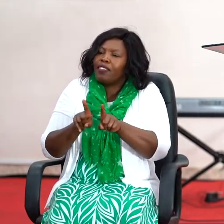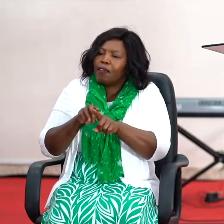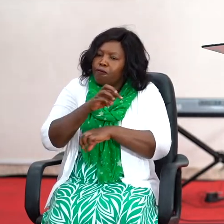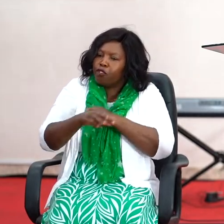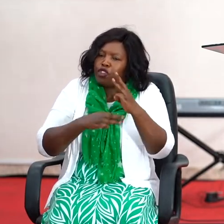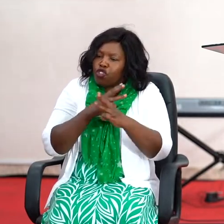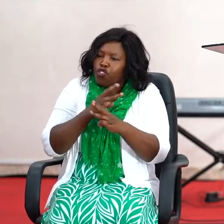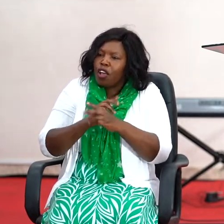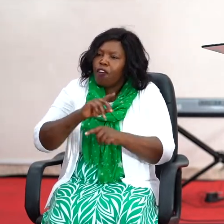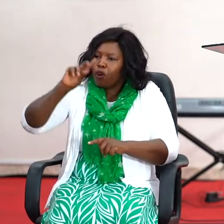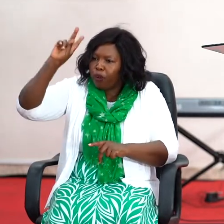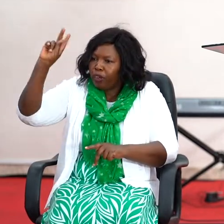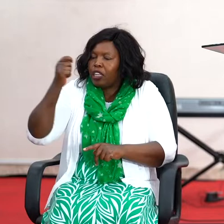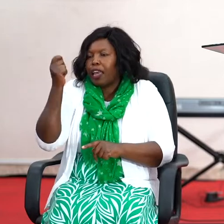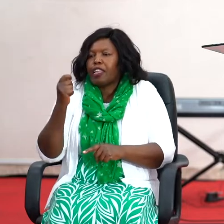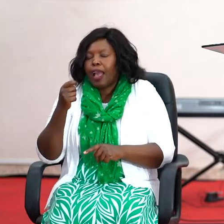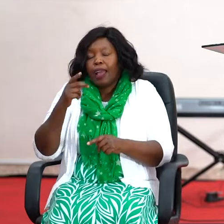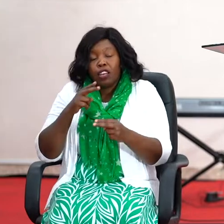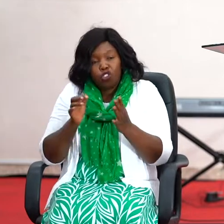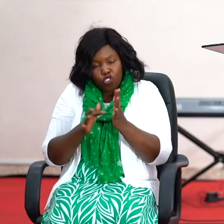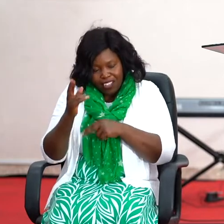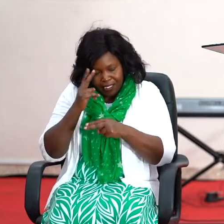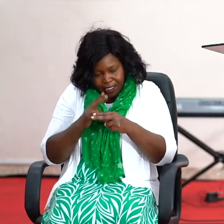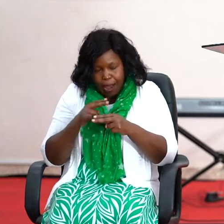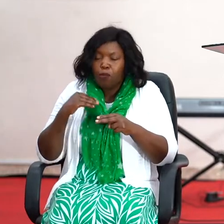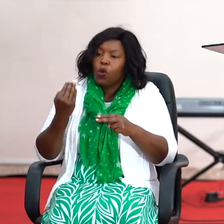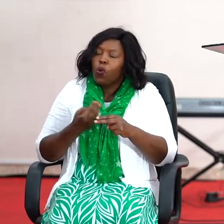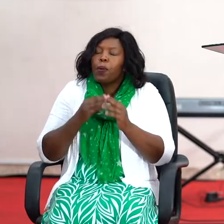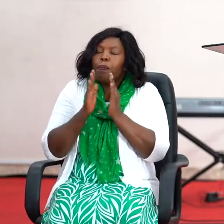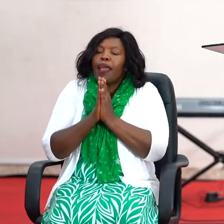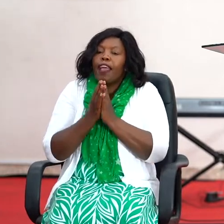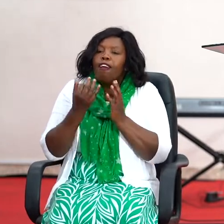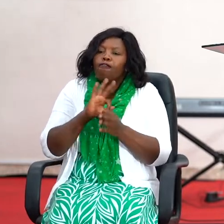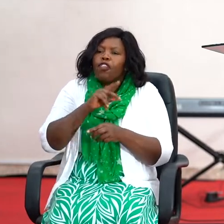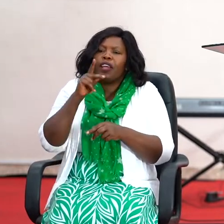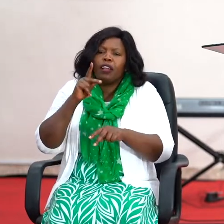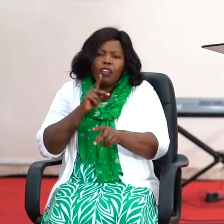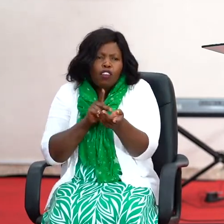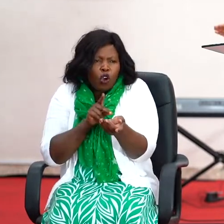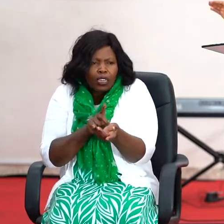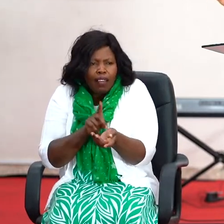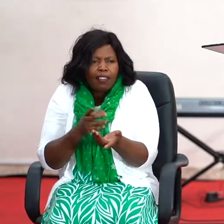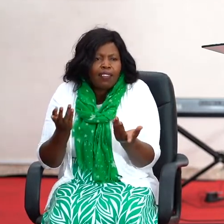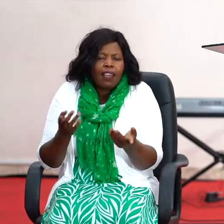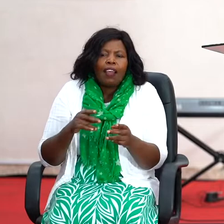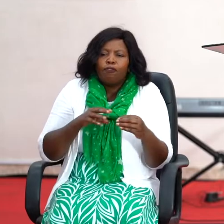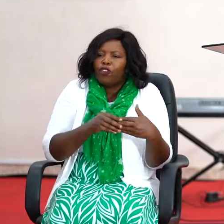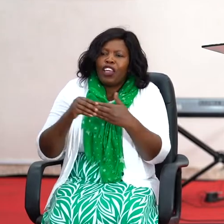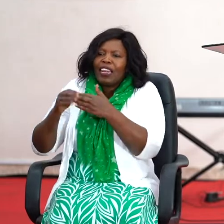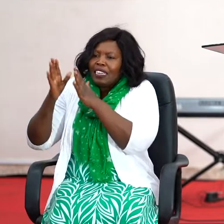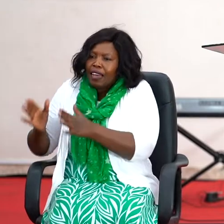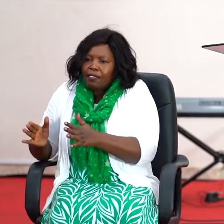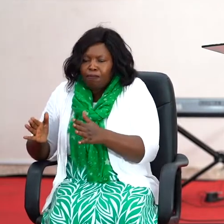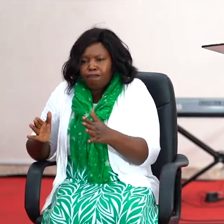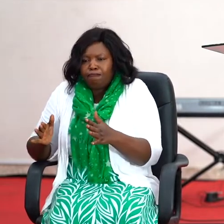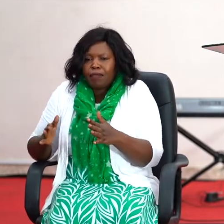our country, Kenya, in the name of Jesus. We pray for the medics. We pray even for the leadership who